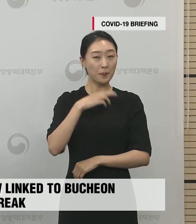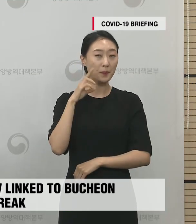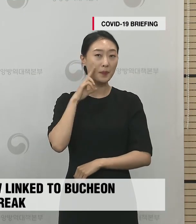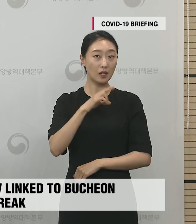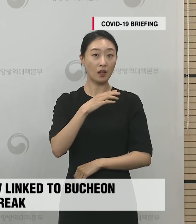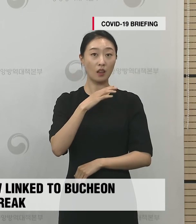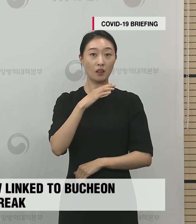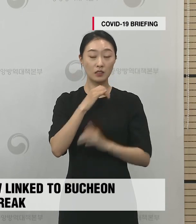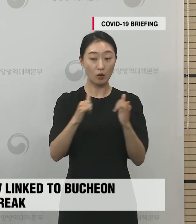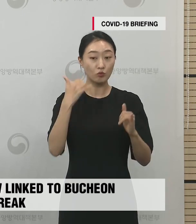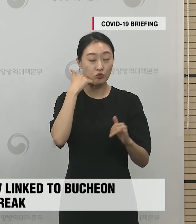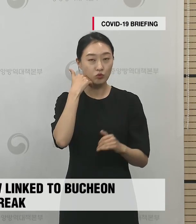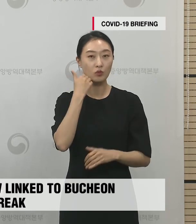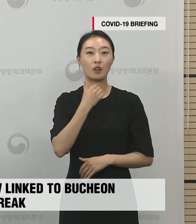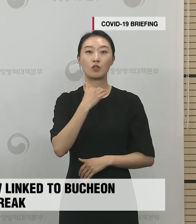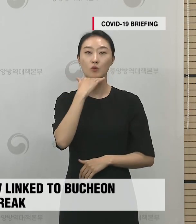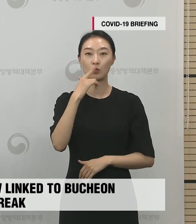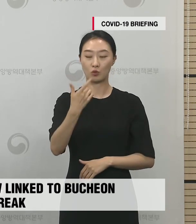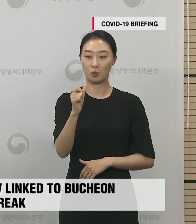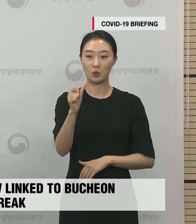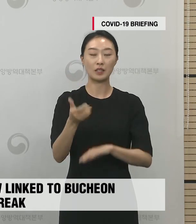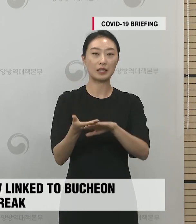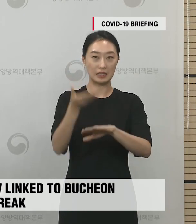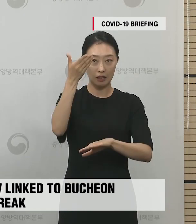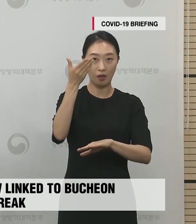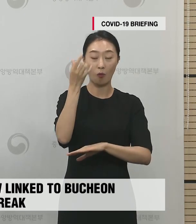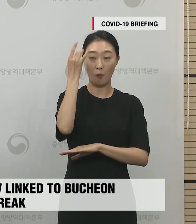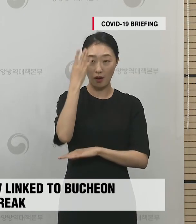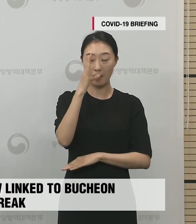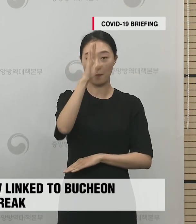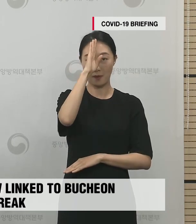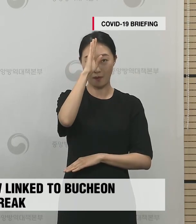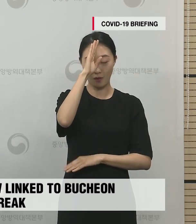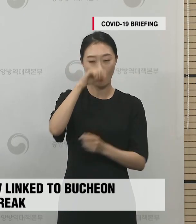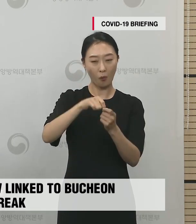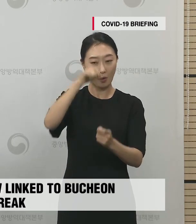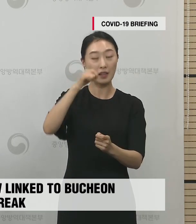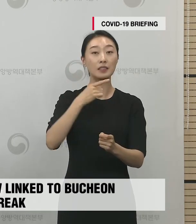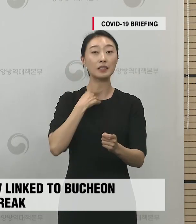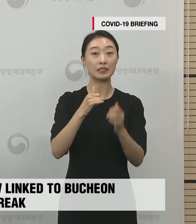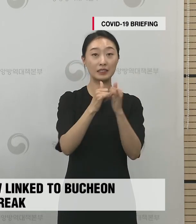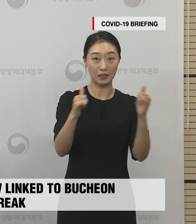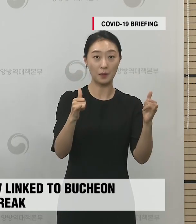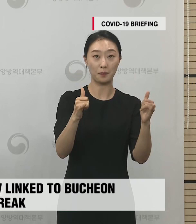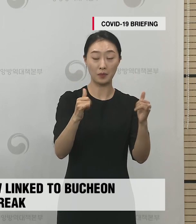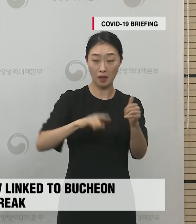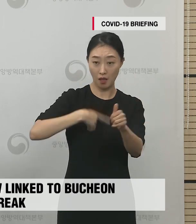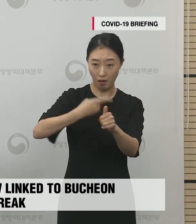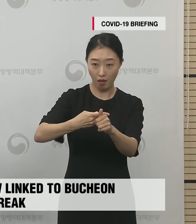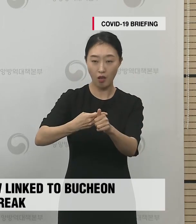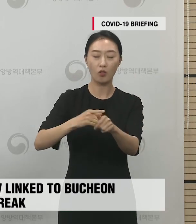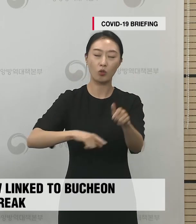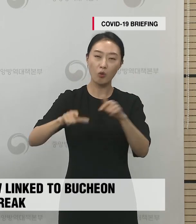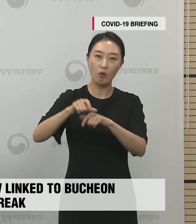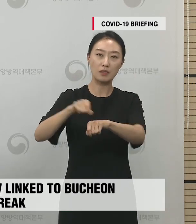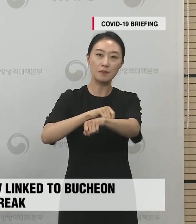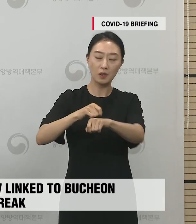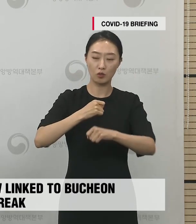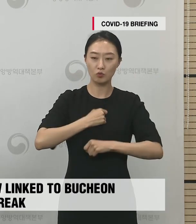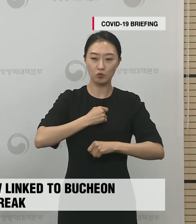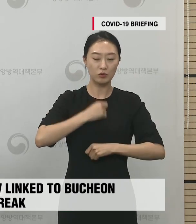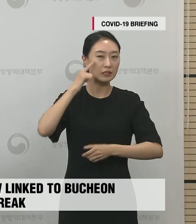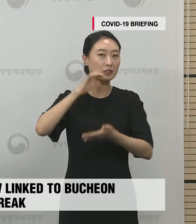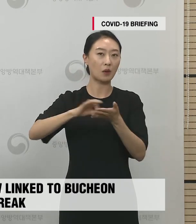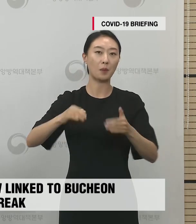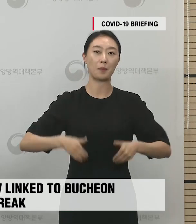you are in the group of high-risk groups, including people aged 65 or older, pregnant women, or people with chronic